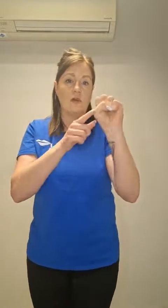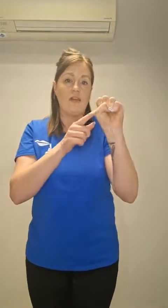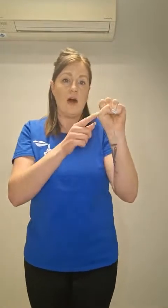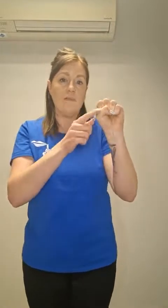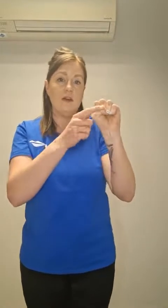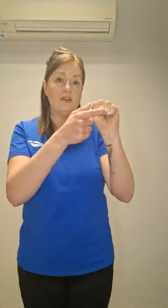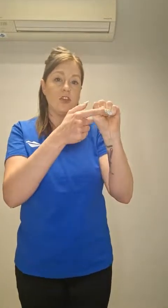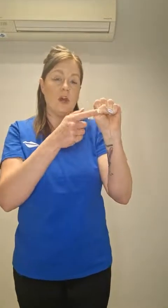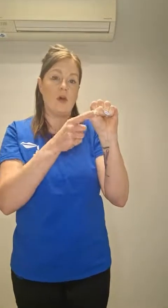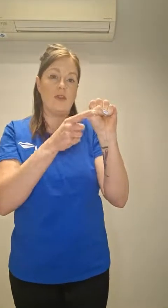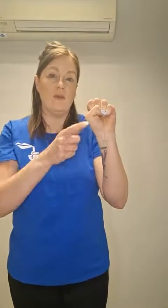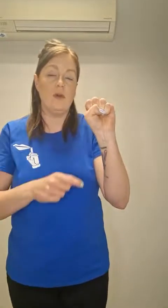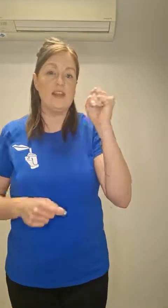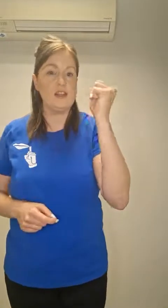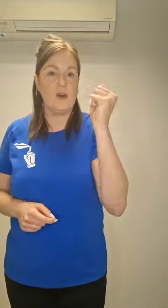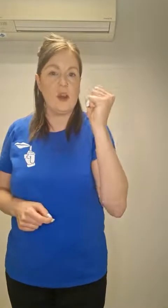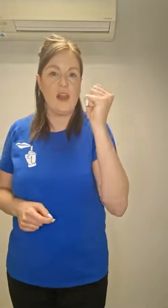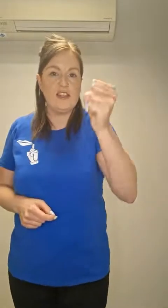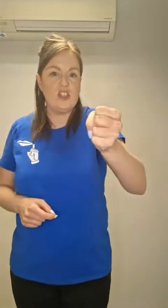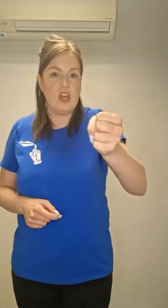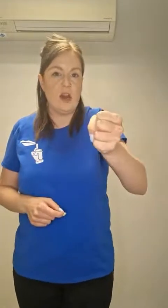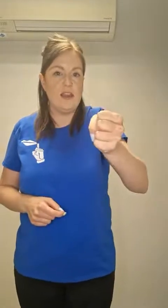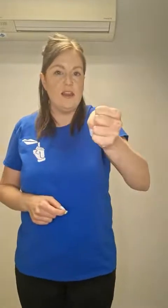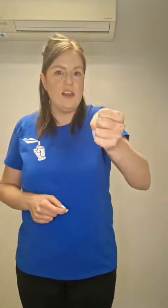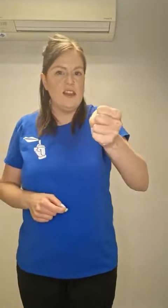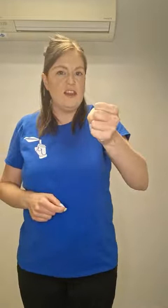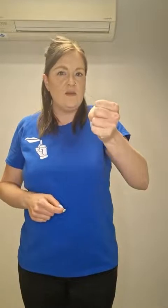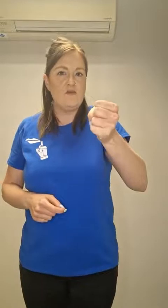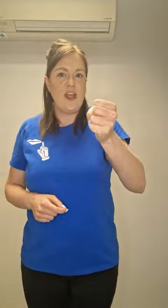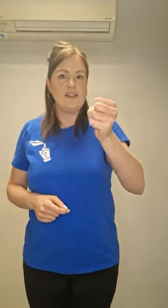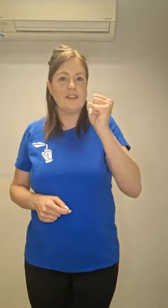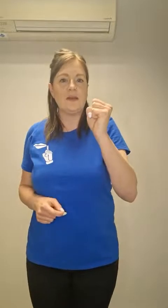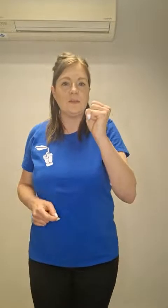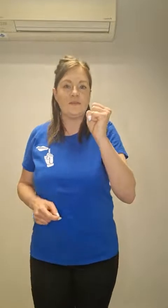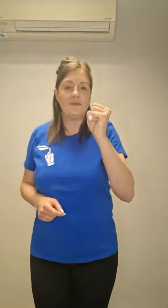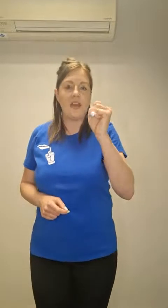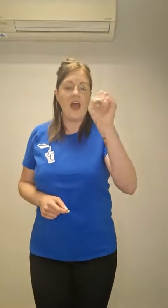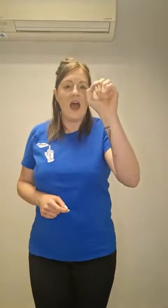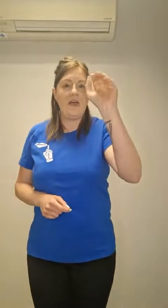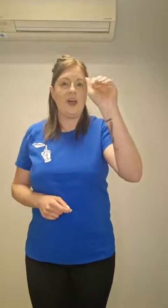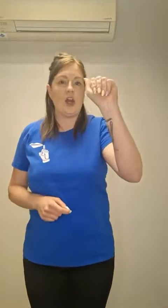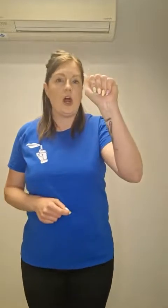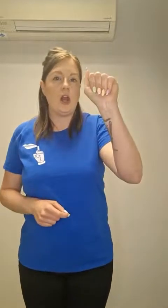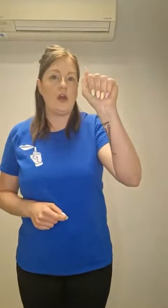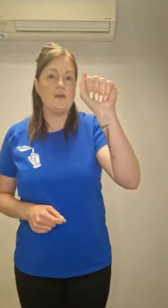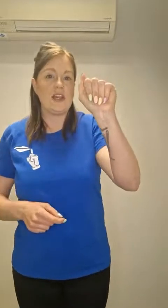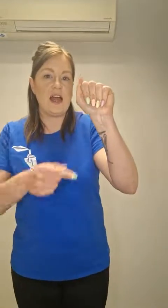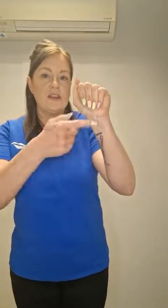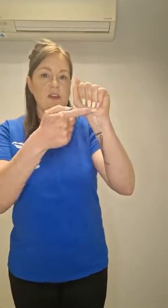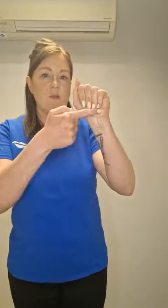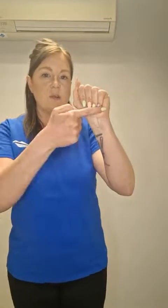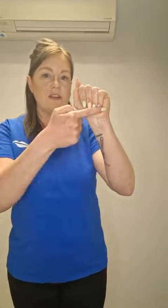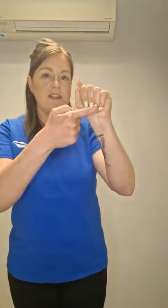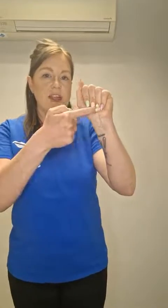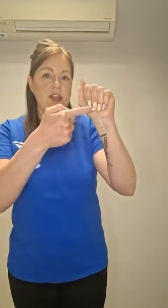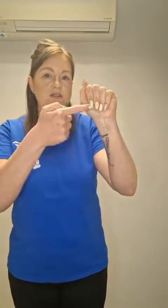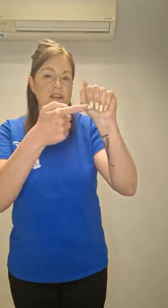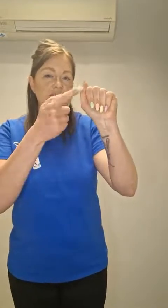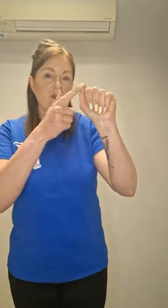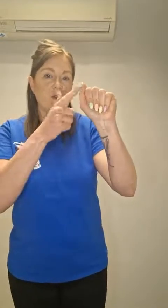thumb to lock them all in. So a nice tight fist. And then a closed hand, we want to see every single one of